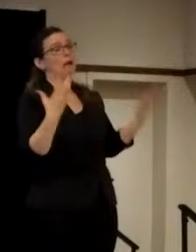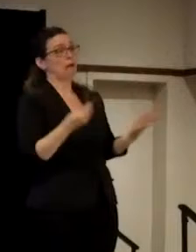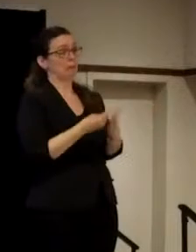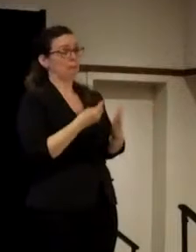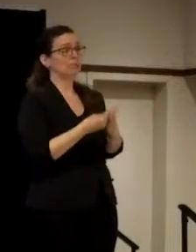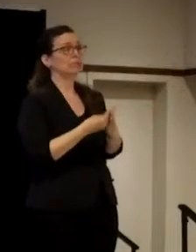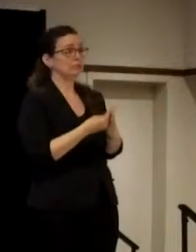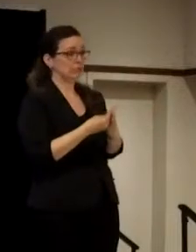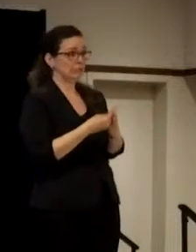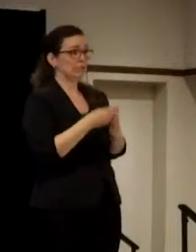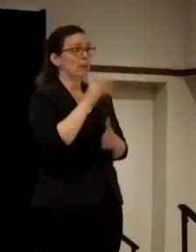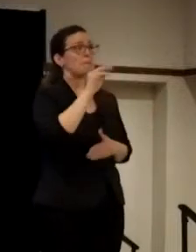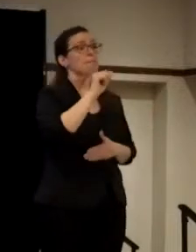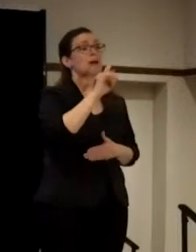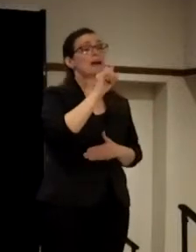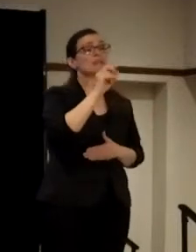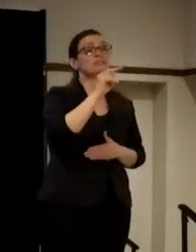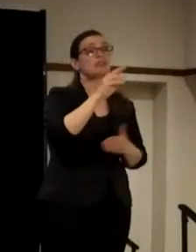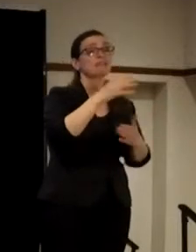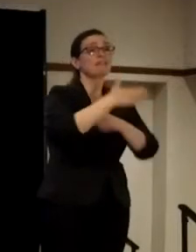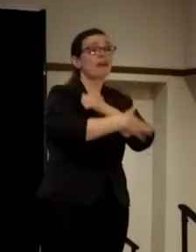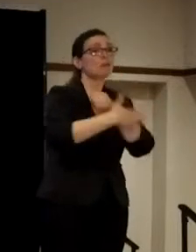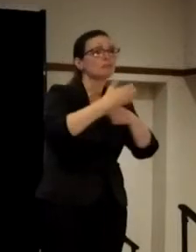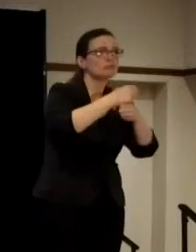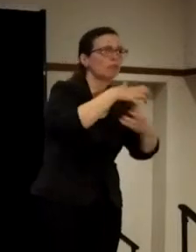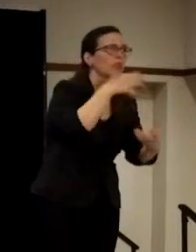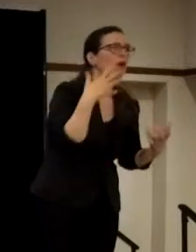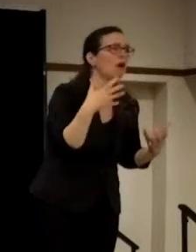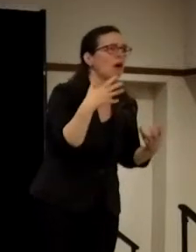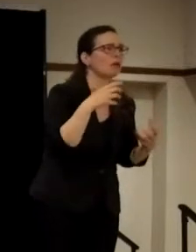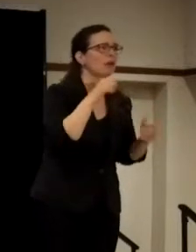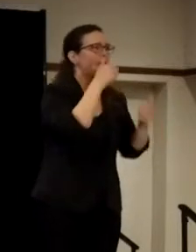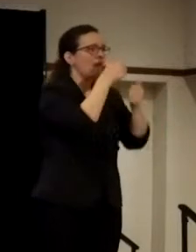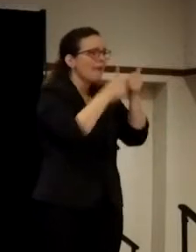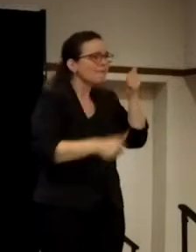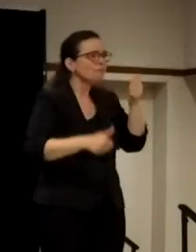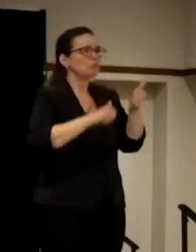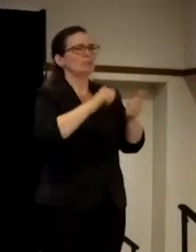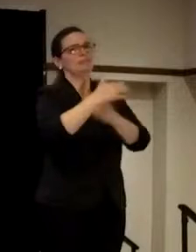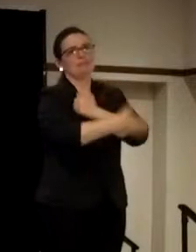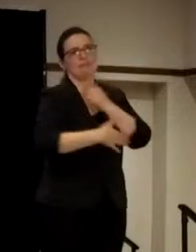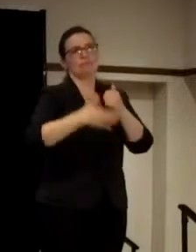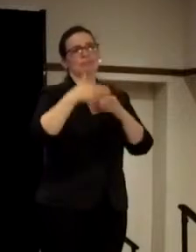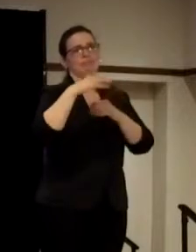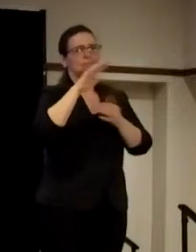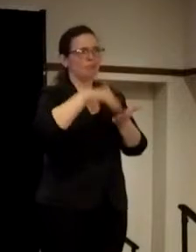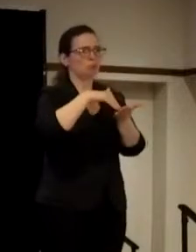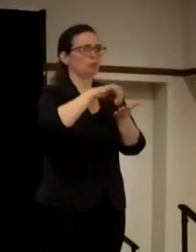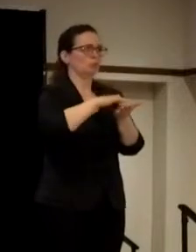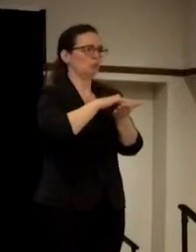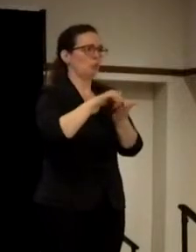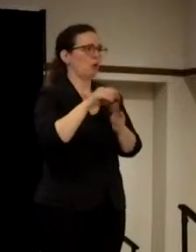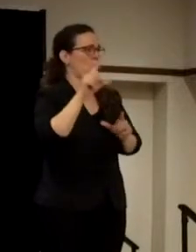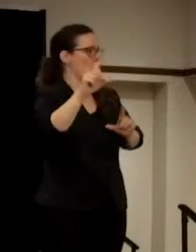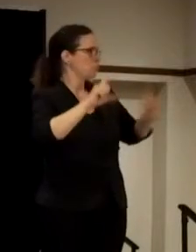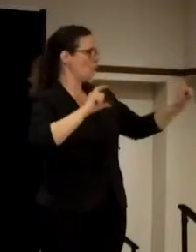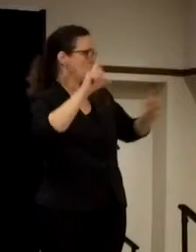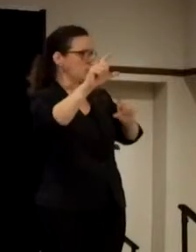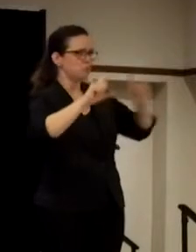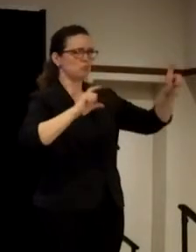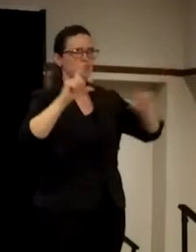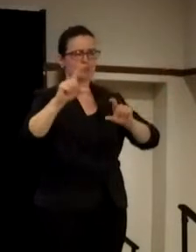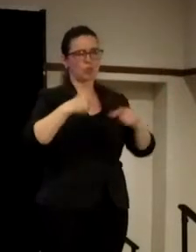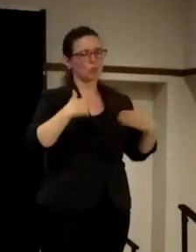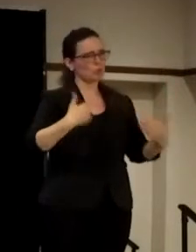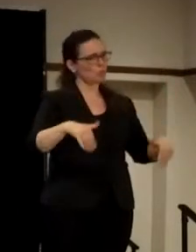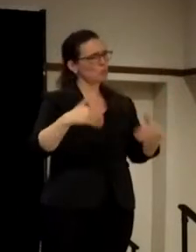county in Central New York gets a piece of the action there. So if there's a dispute